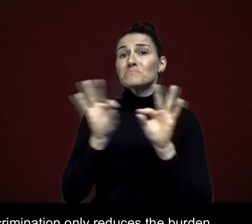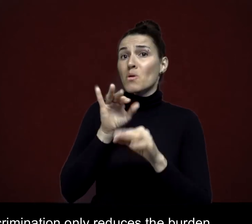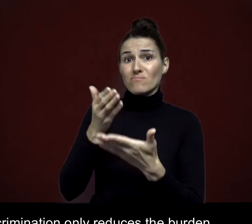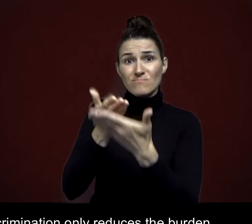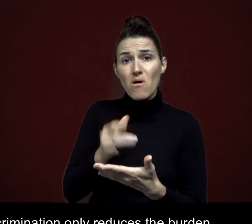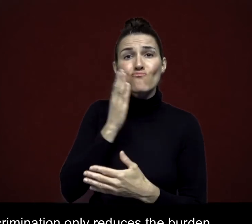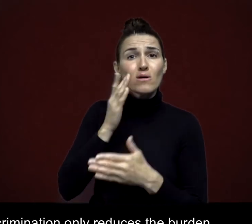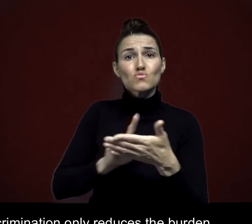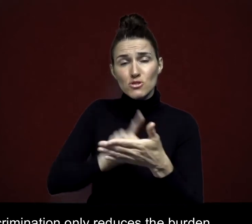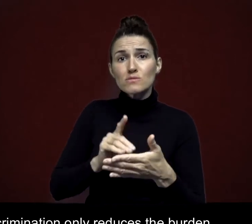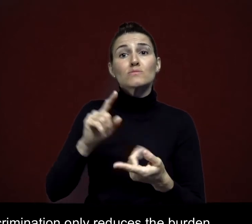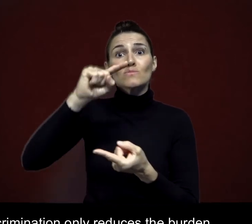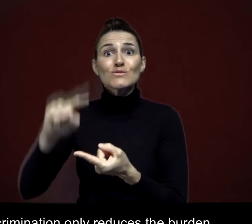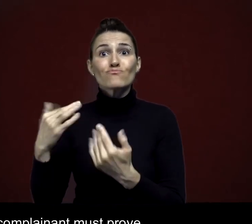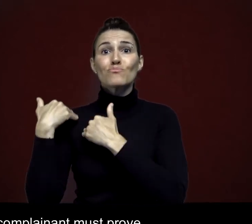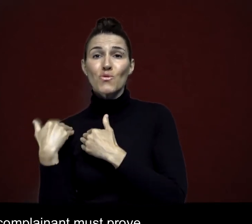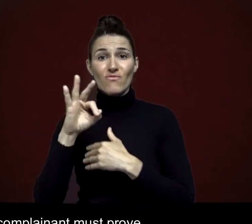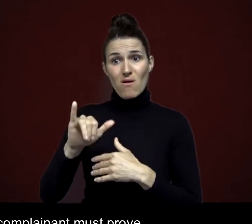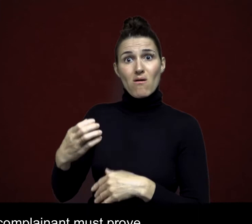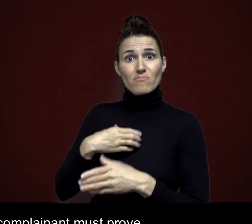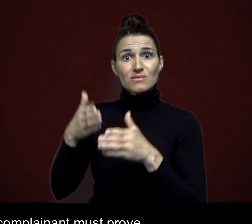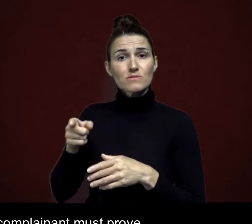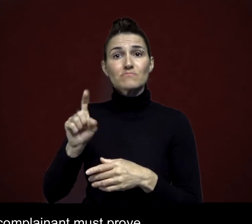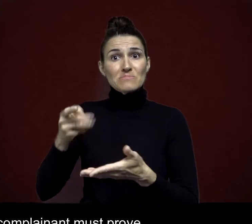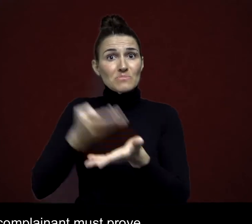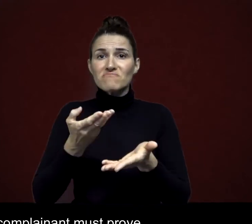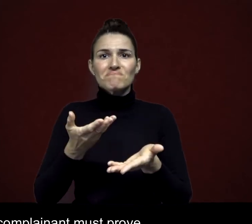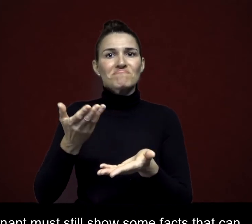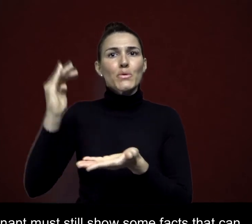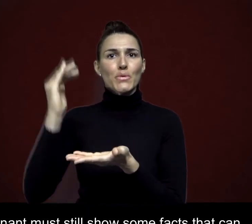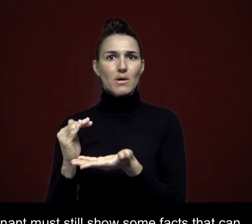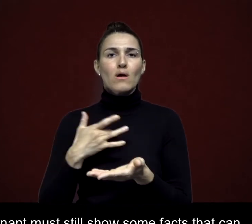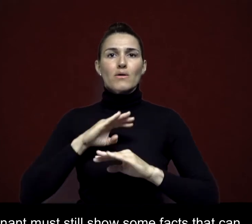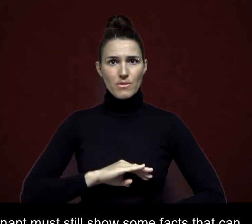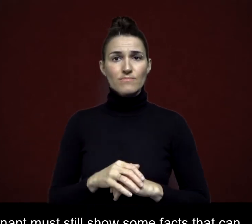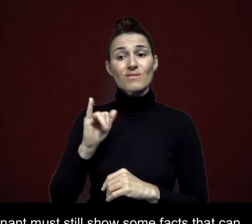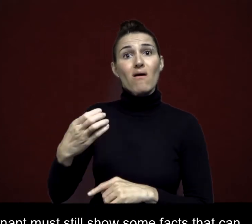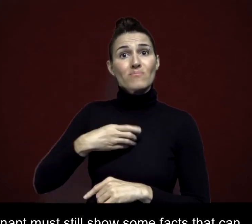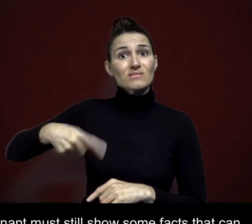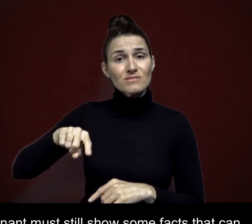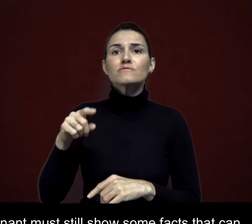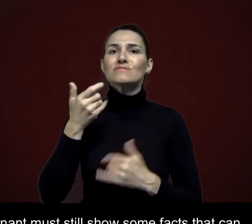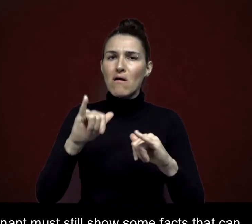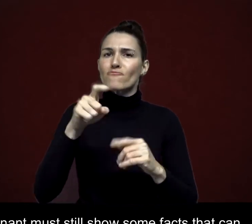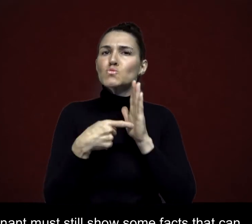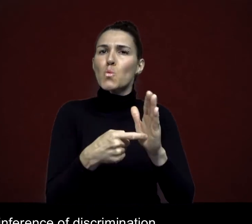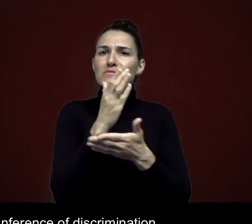discrimination only reduces the burden of what the complainant must prove. The complainant must still show some facts that can support